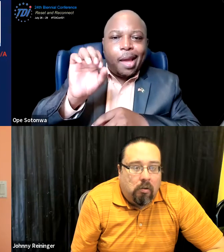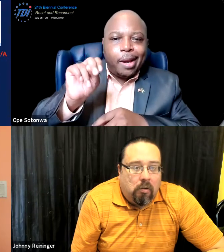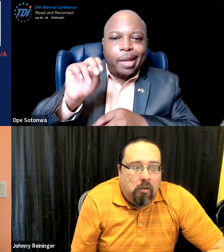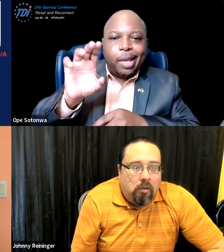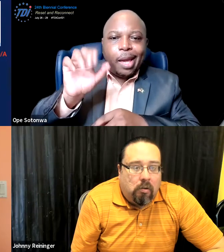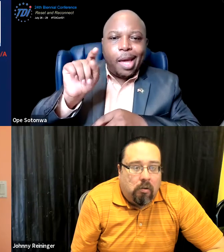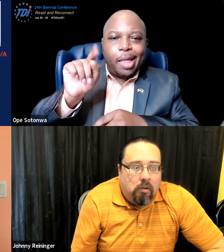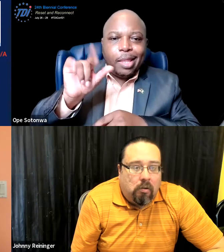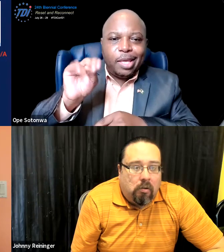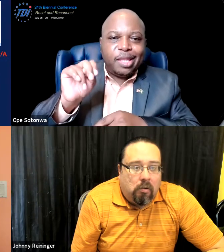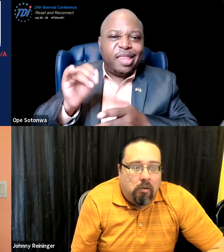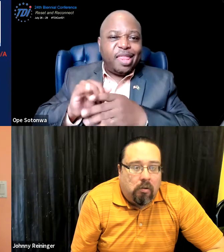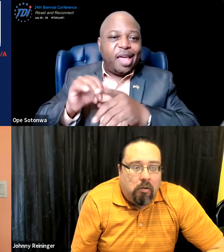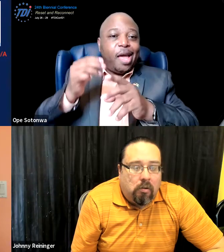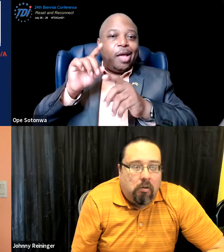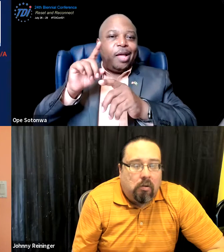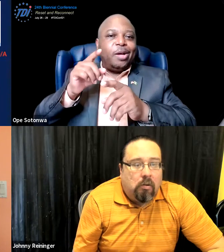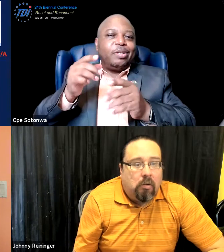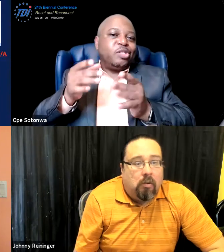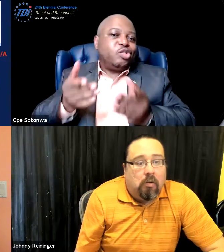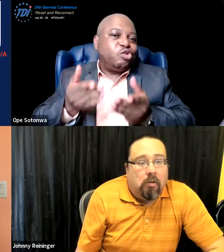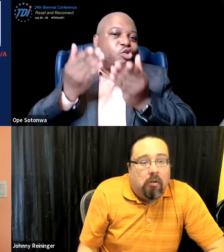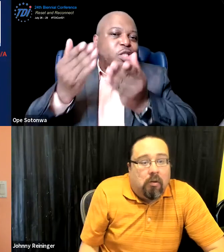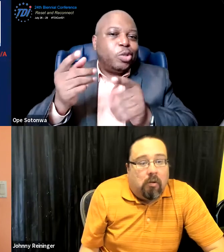book. You can actually purchase this book.